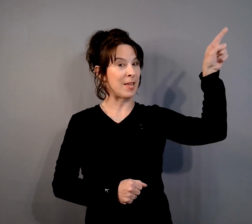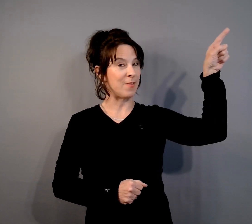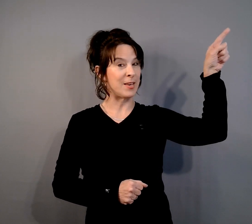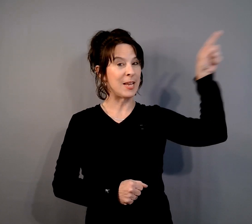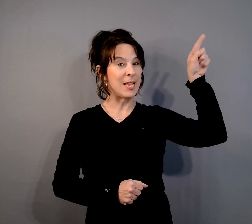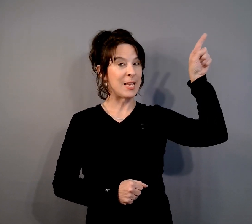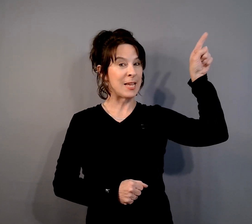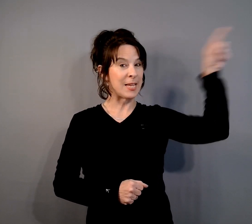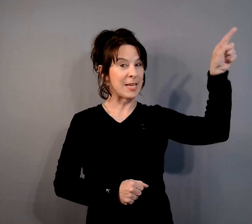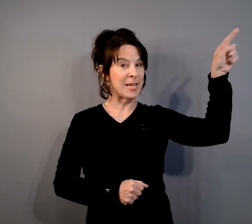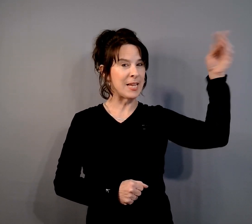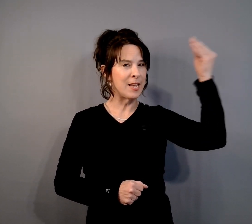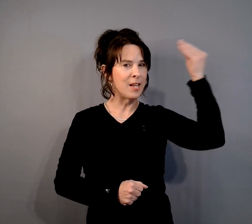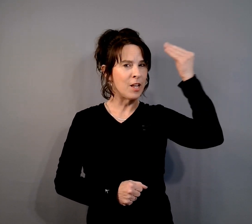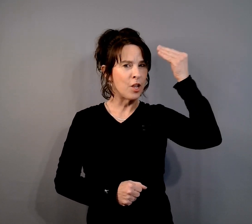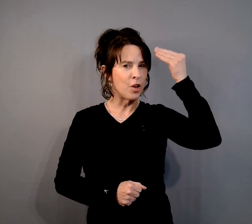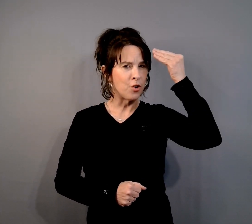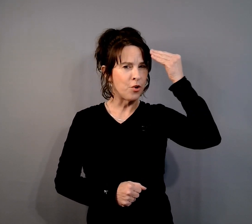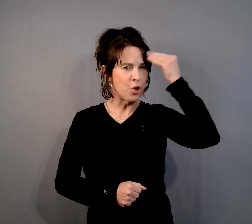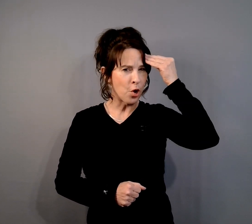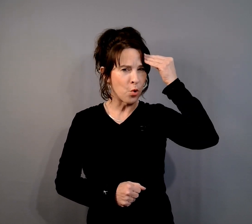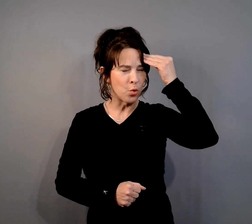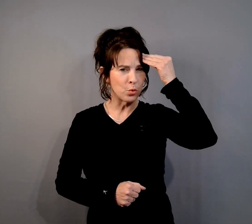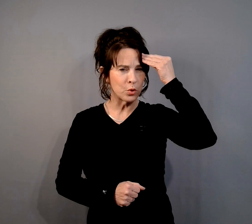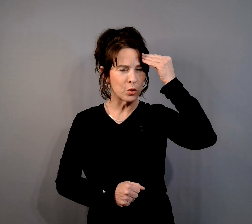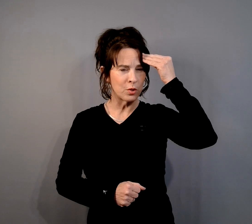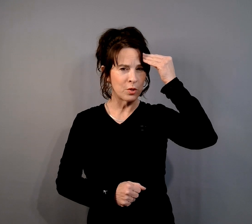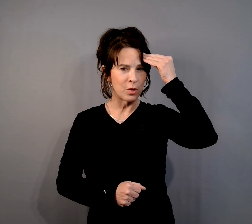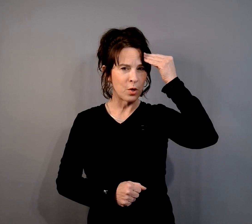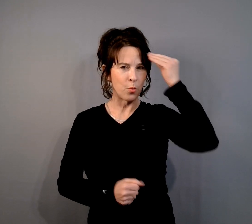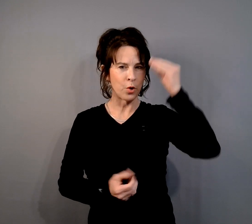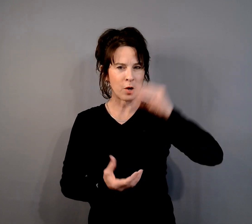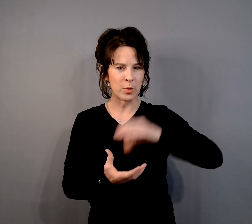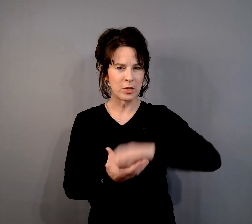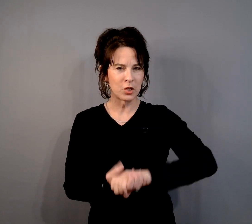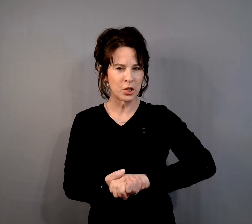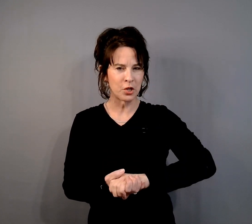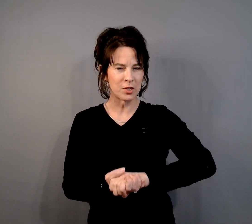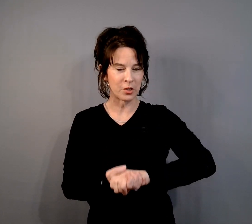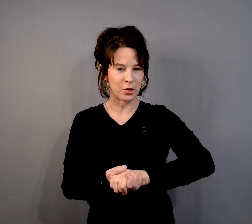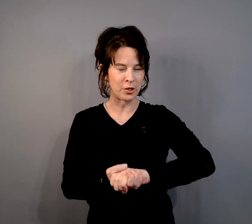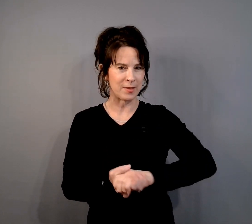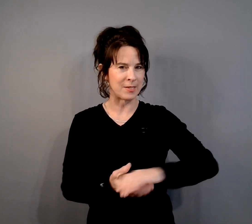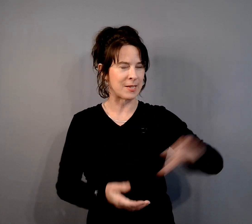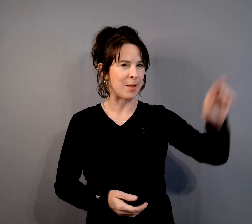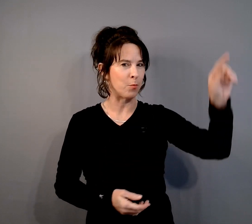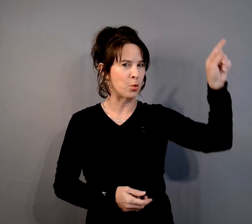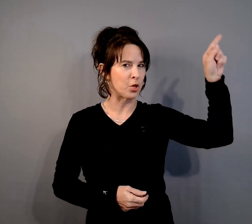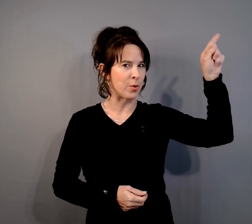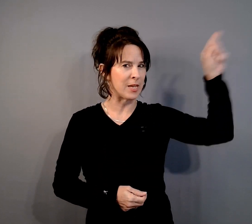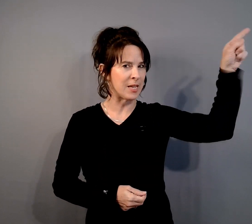heaven. He knows. We're not going to secure it this time. We're going to go,